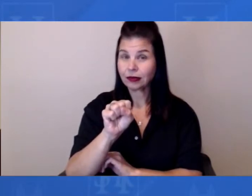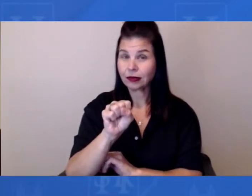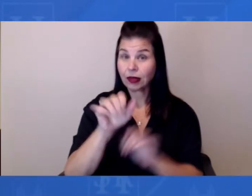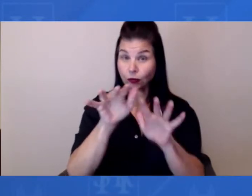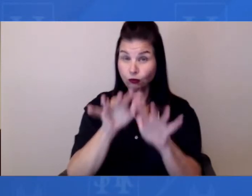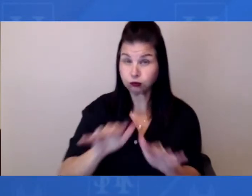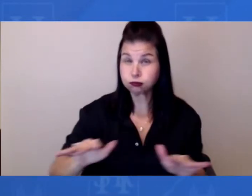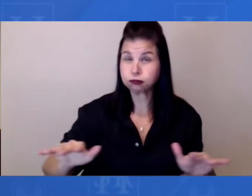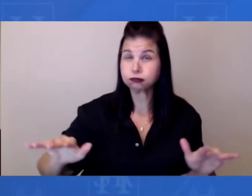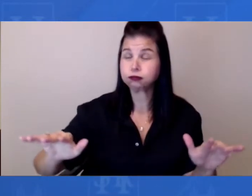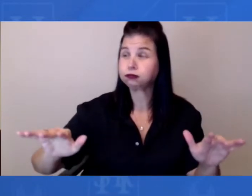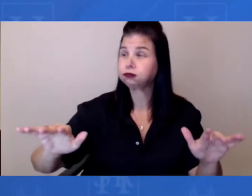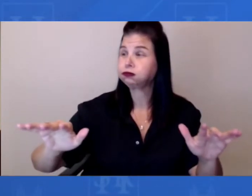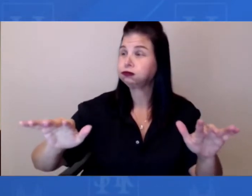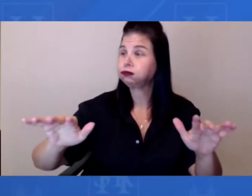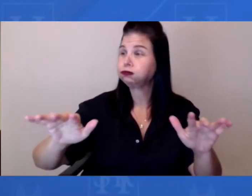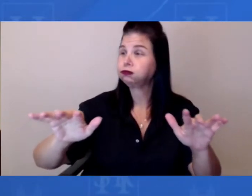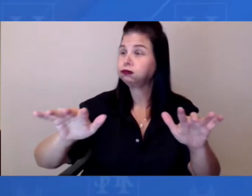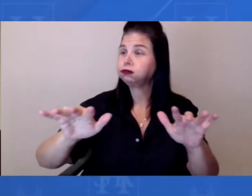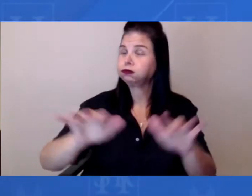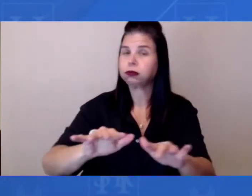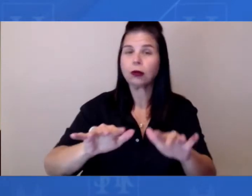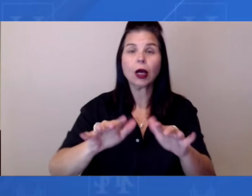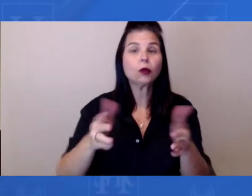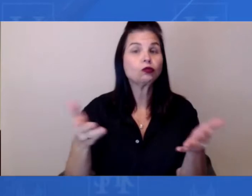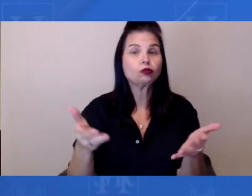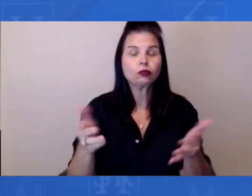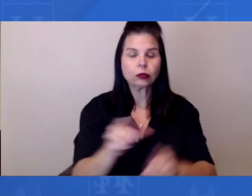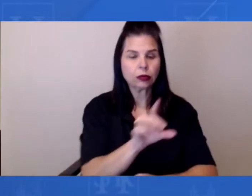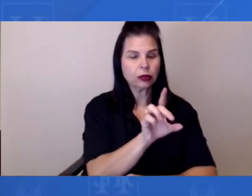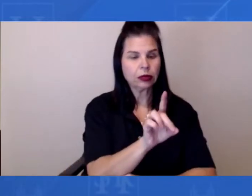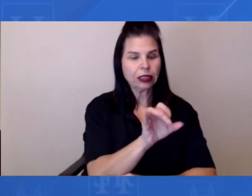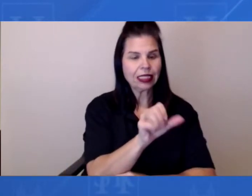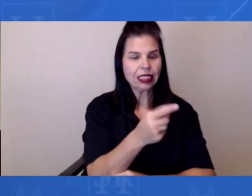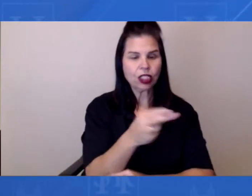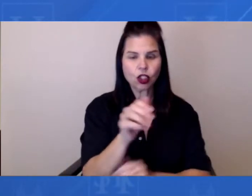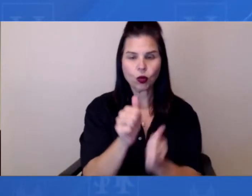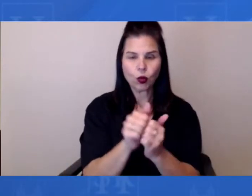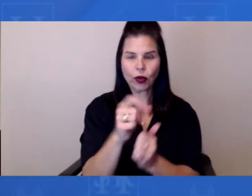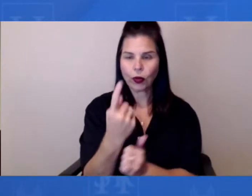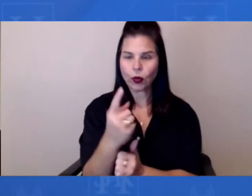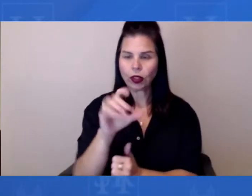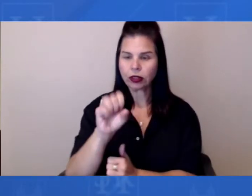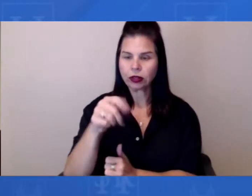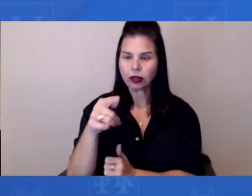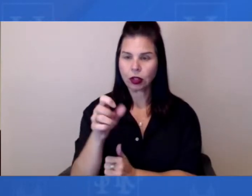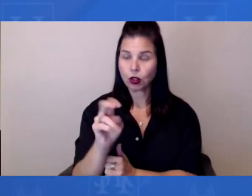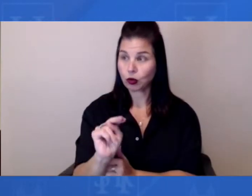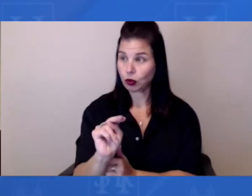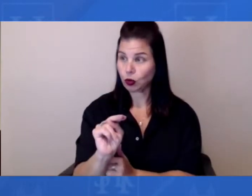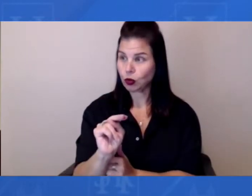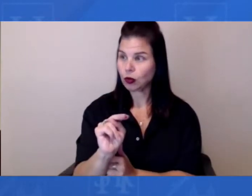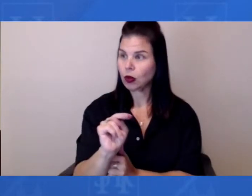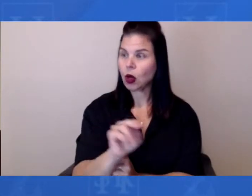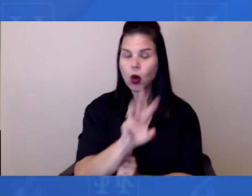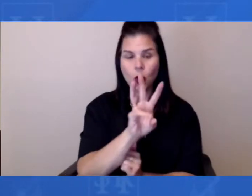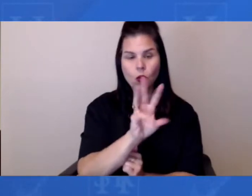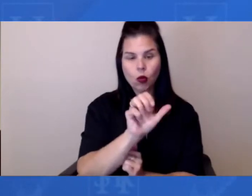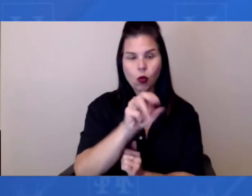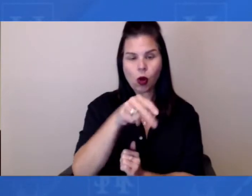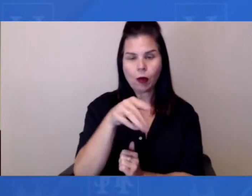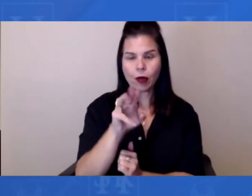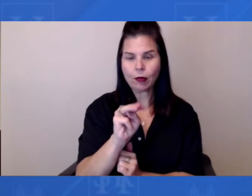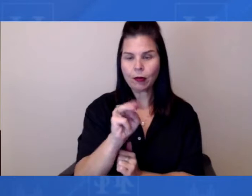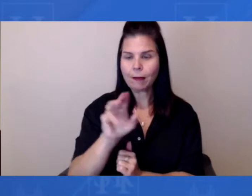This land is covered by the Dish with One Spoon Wampum Belt Covenant, which